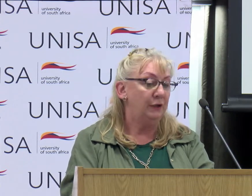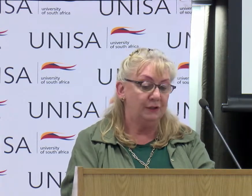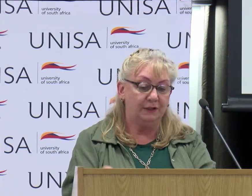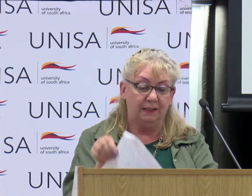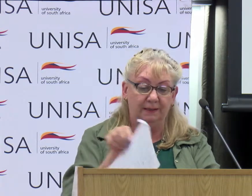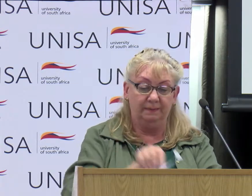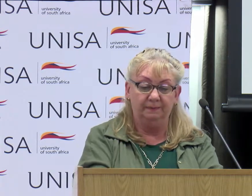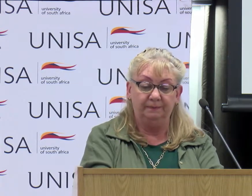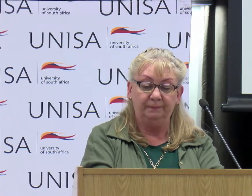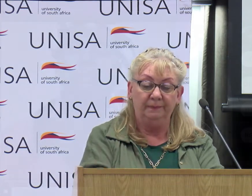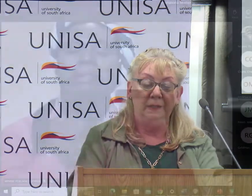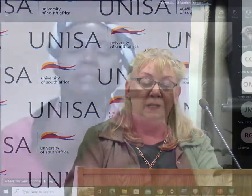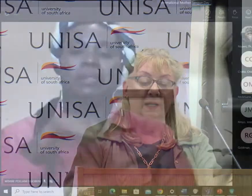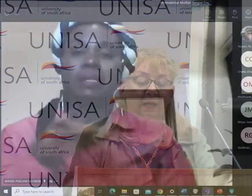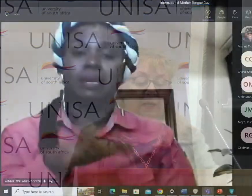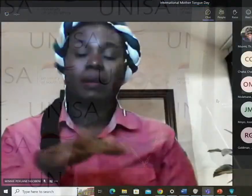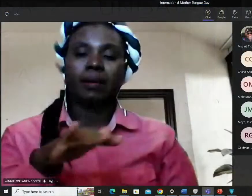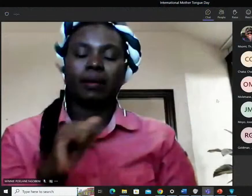of Thirst.